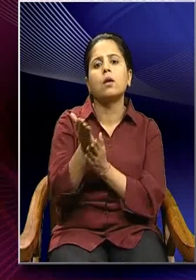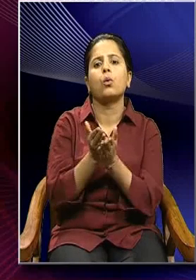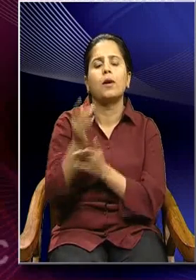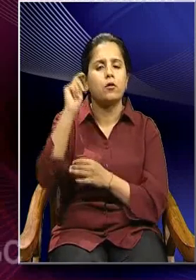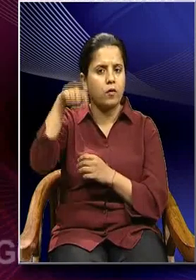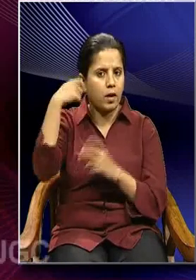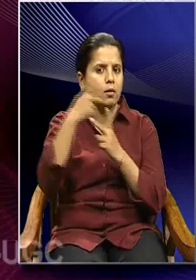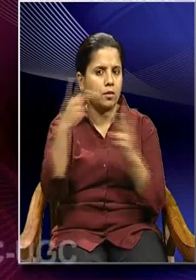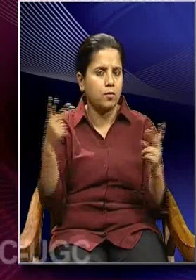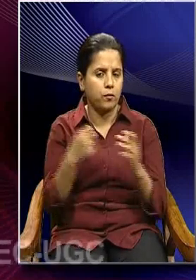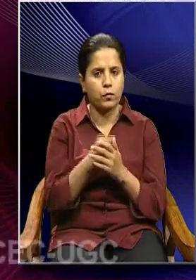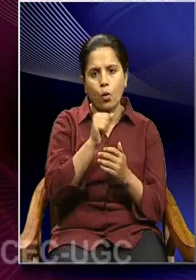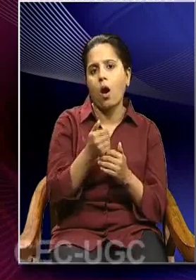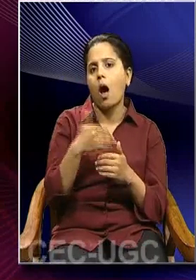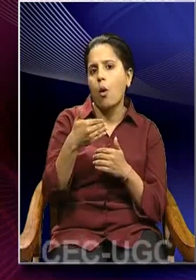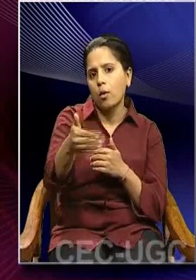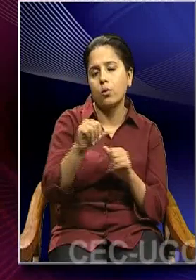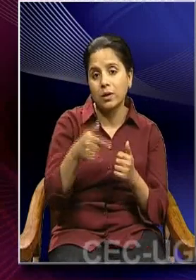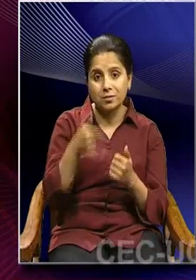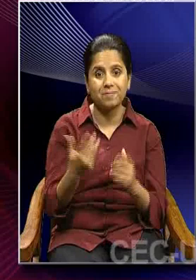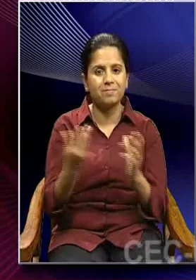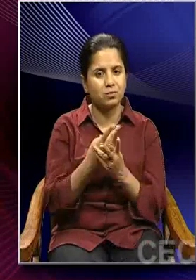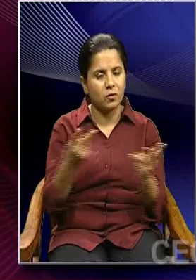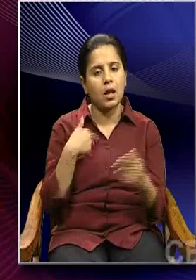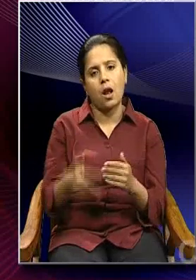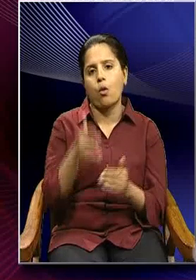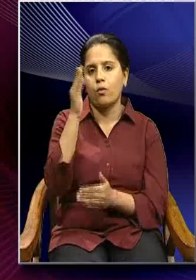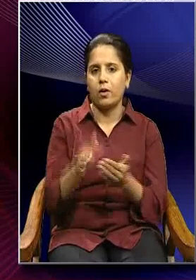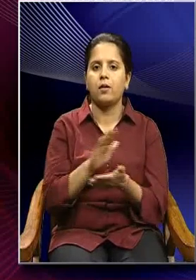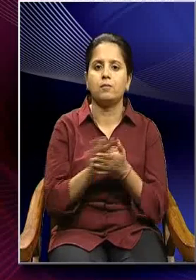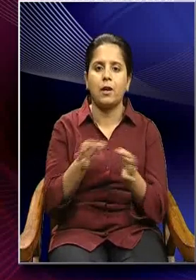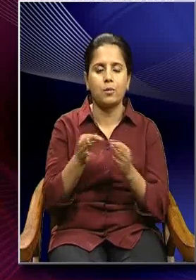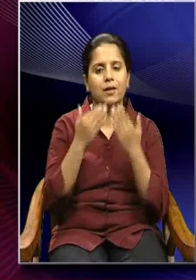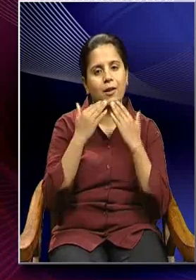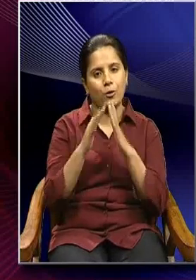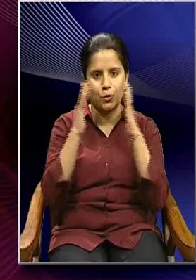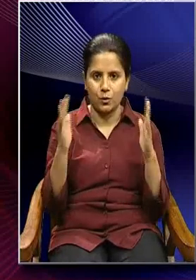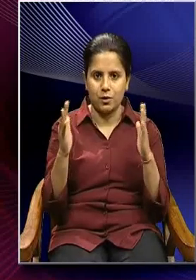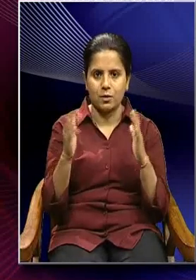way. So with this, I'd like to end the discussion. Thank you very much.